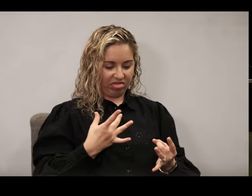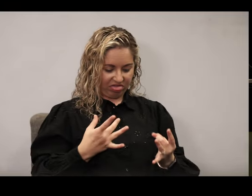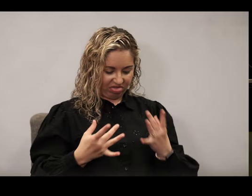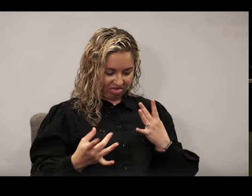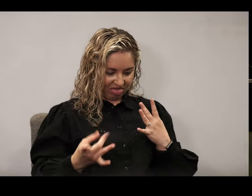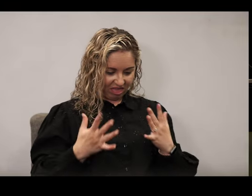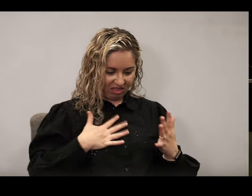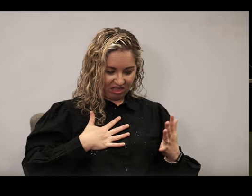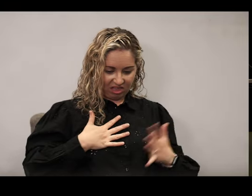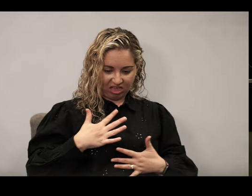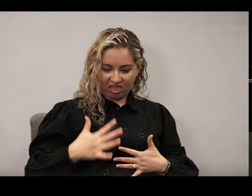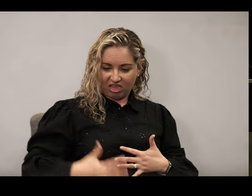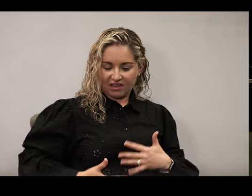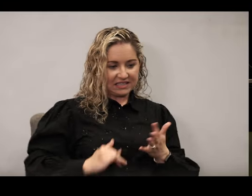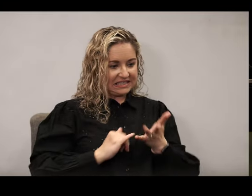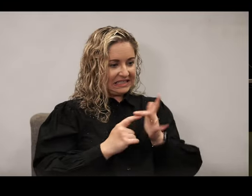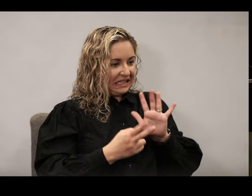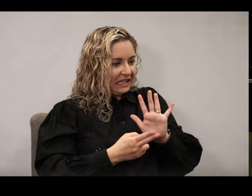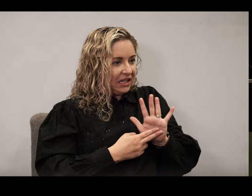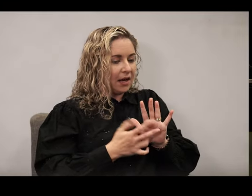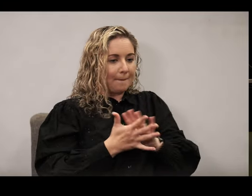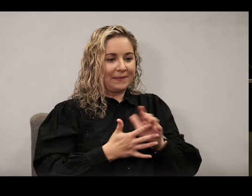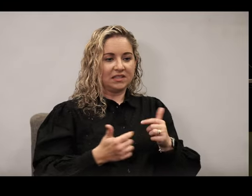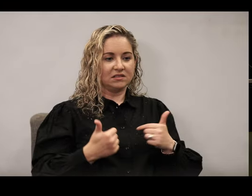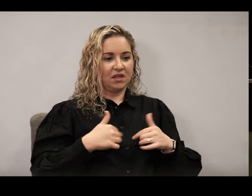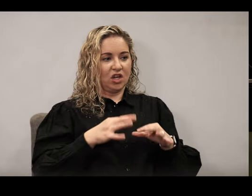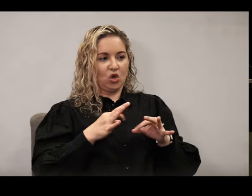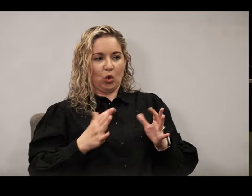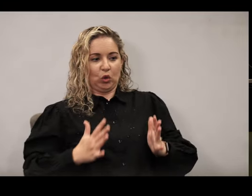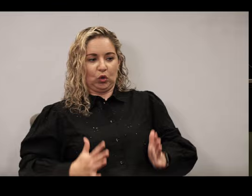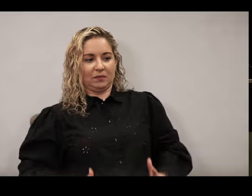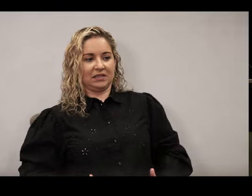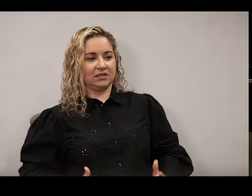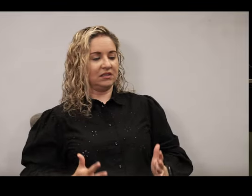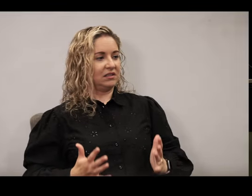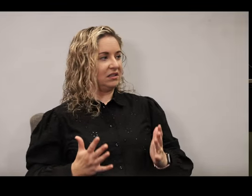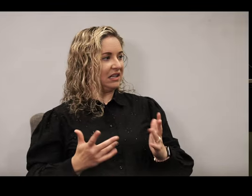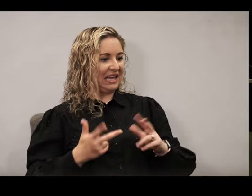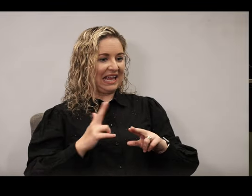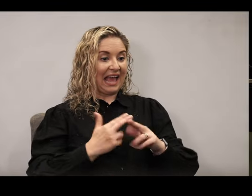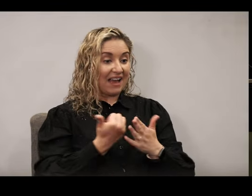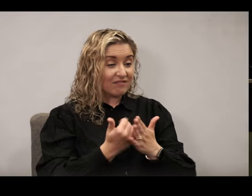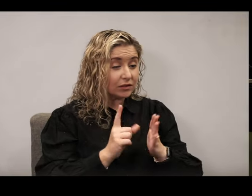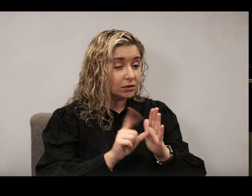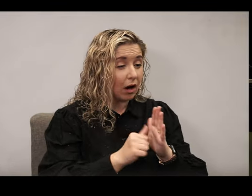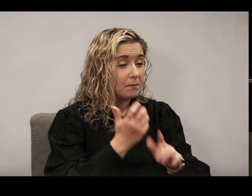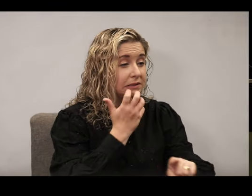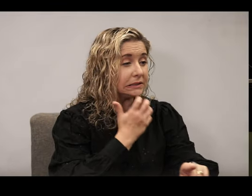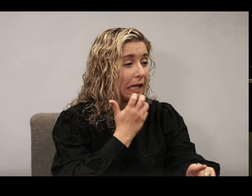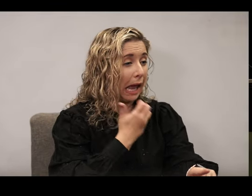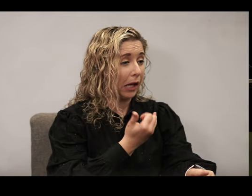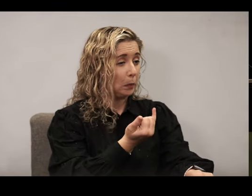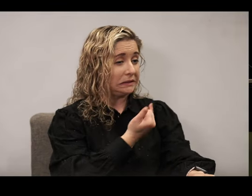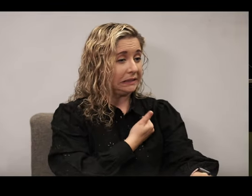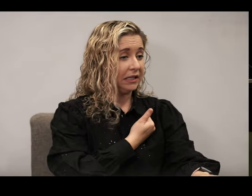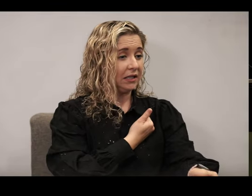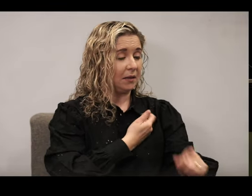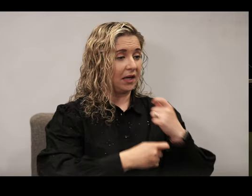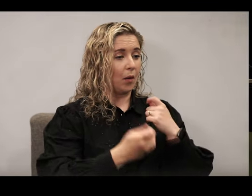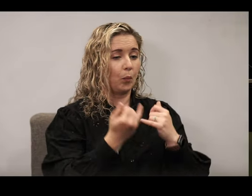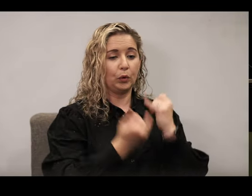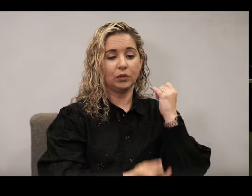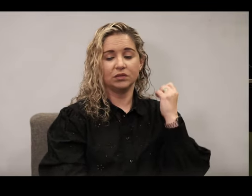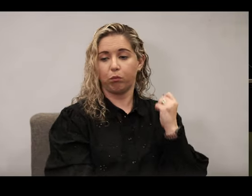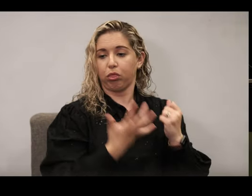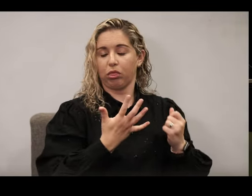us. And every time we sin, we're doing something subhuman, something so perverse and at odds with what it is to be